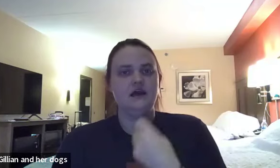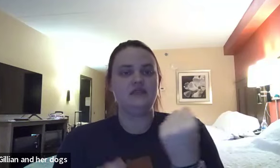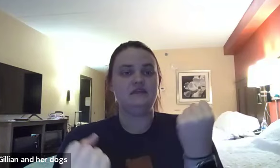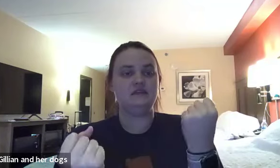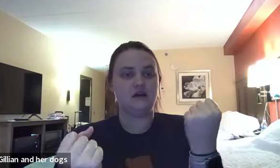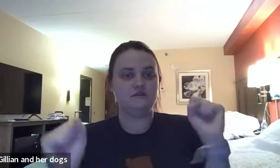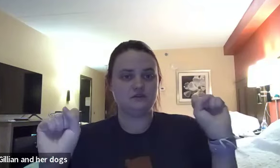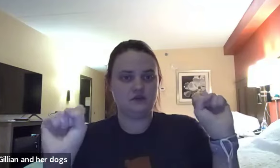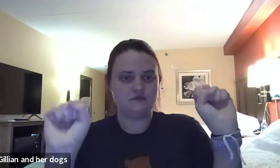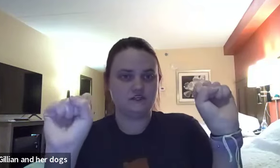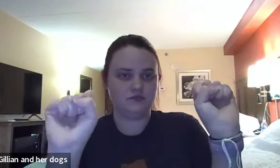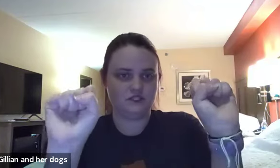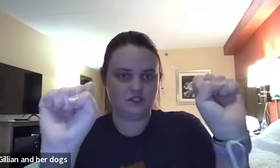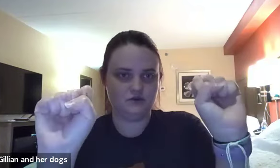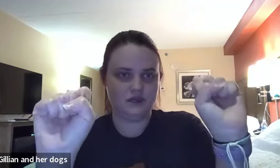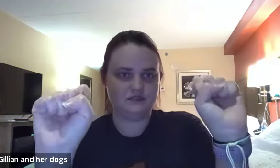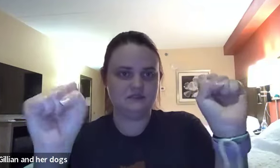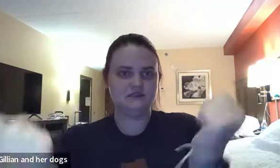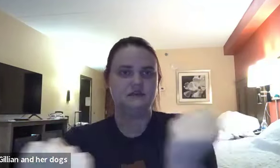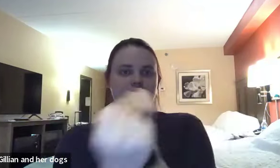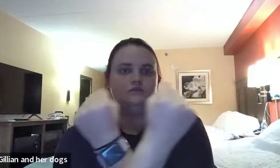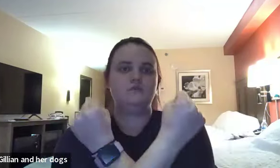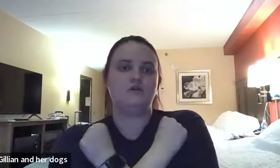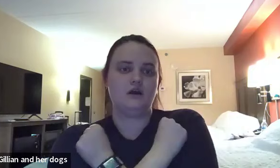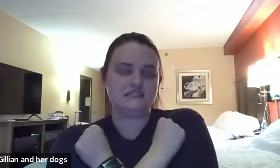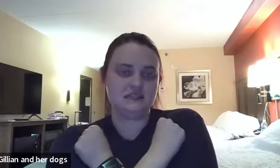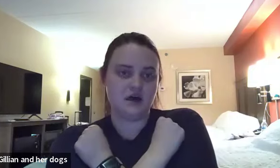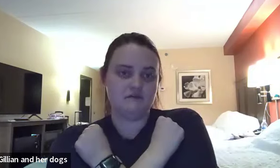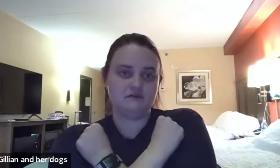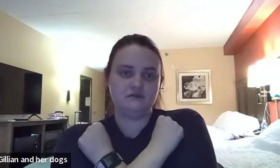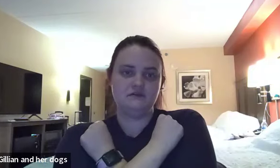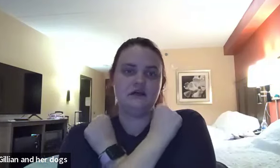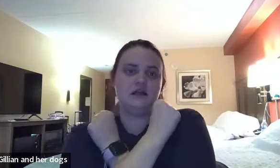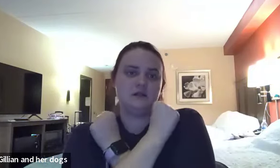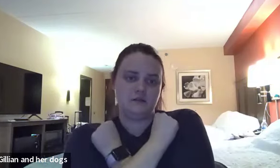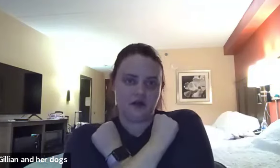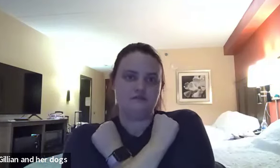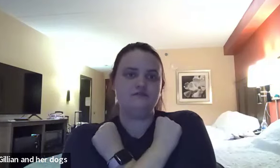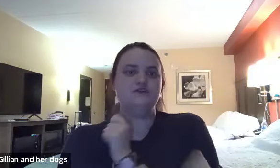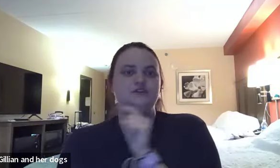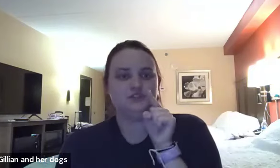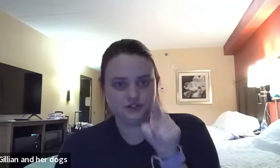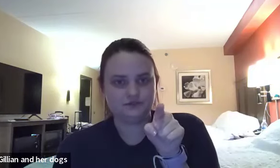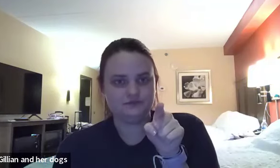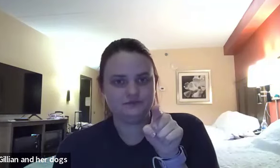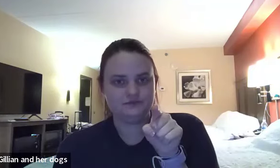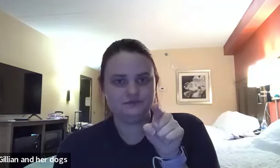and then love. So love is going to be two S's, and you come across love, love you.